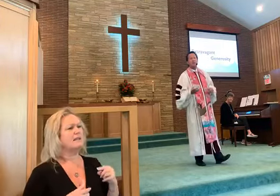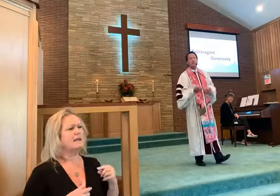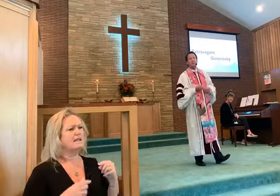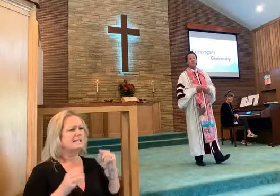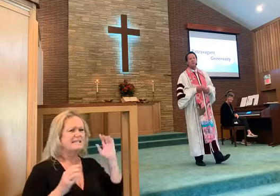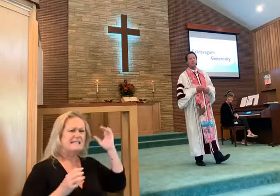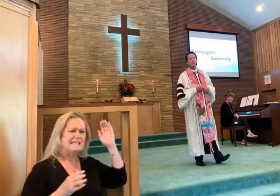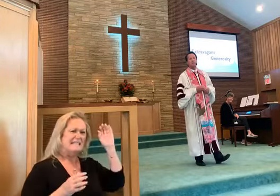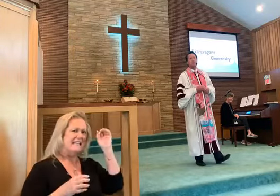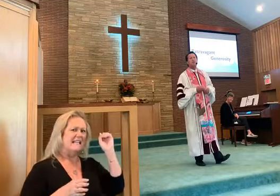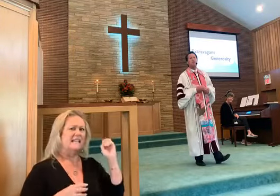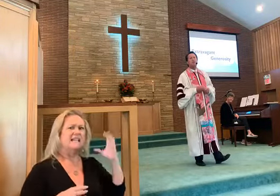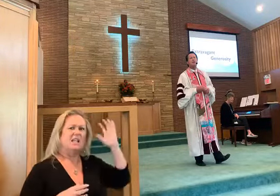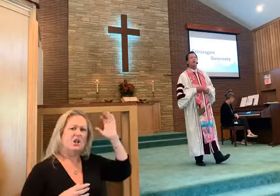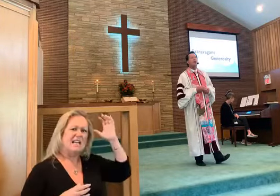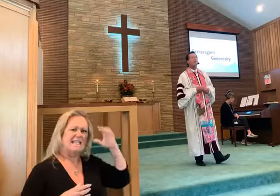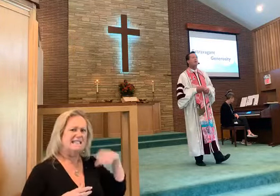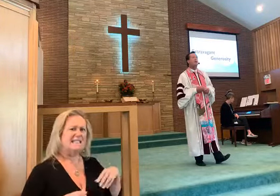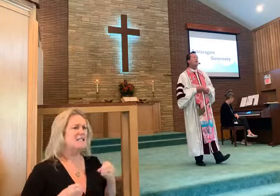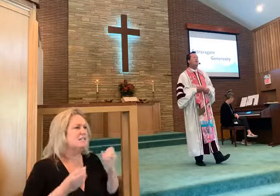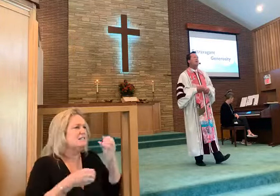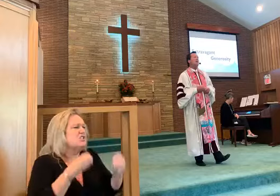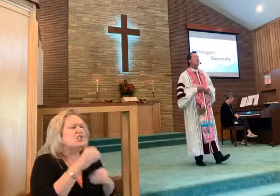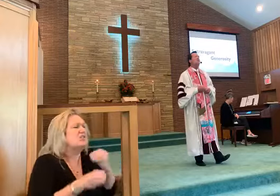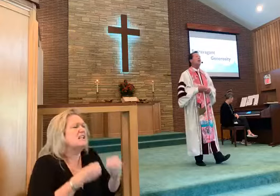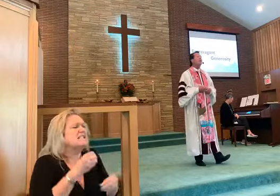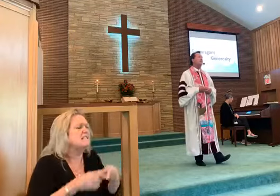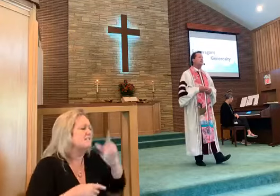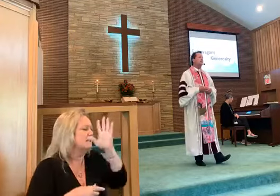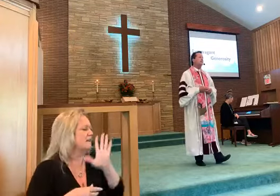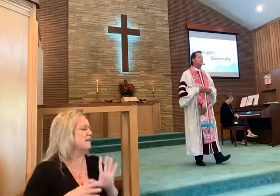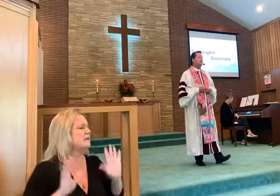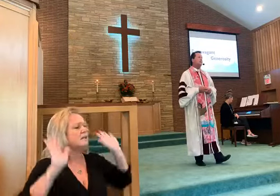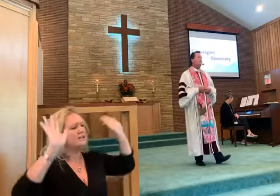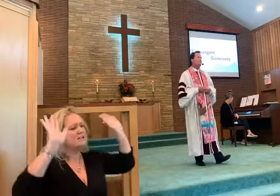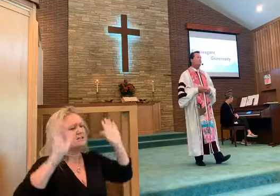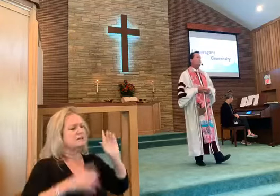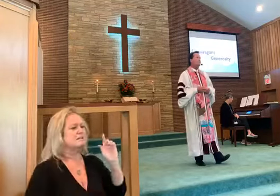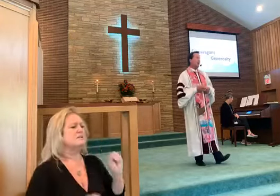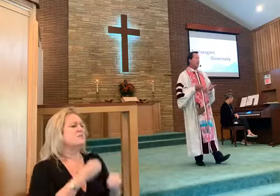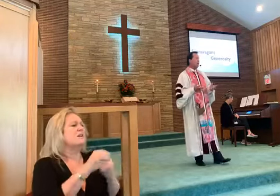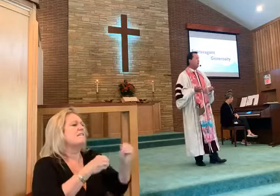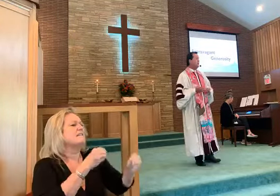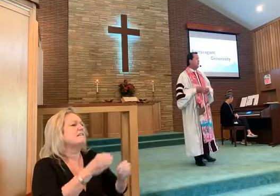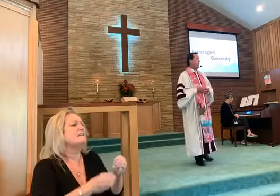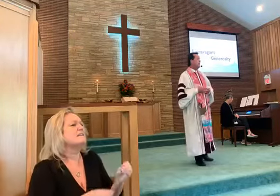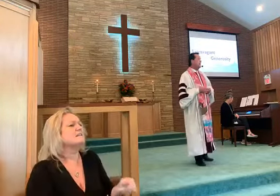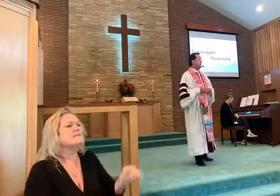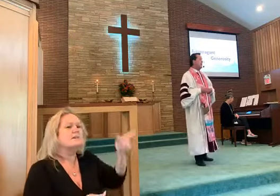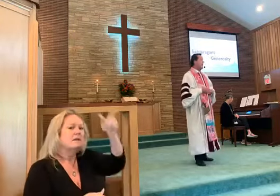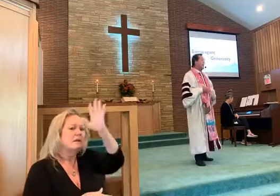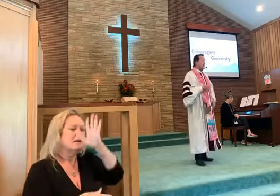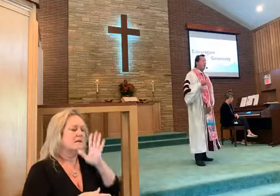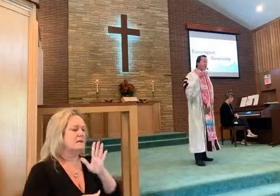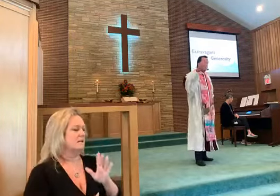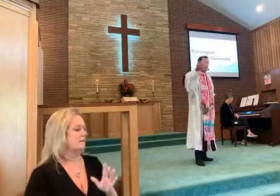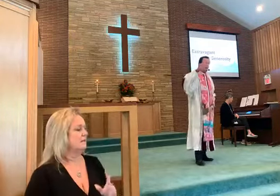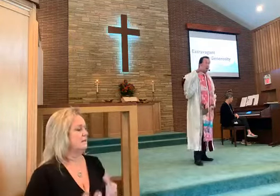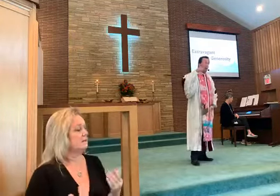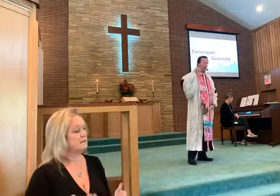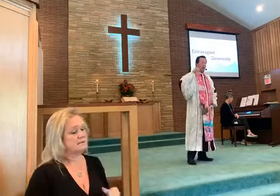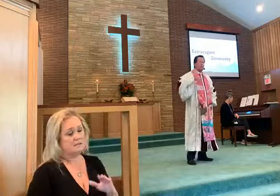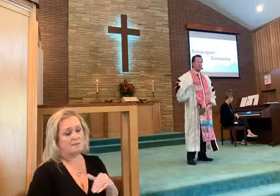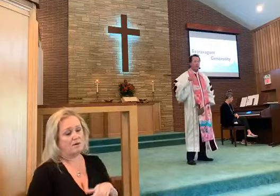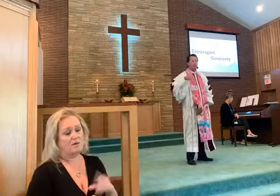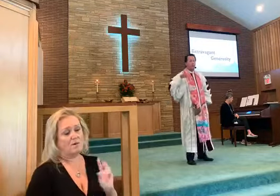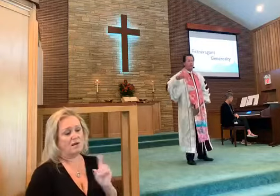ridiculous generosity of God, the extravagant generosity of God. Now, this is the part